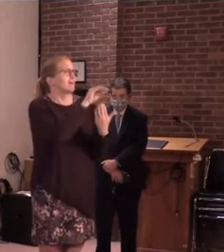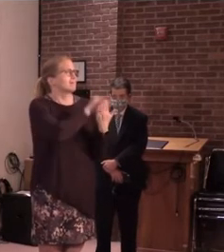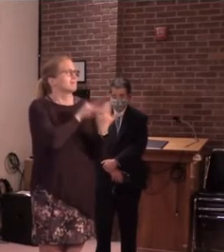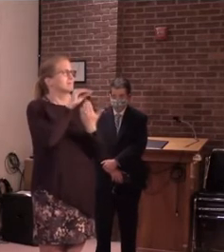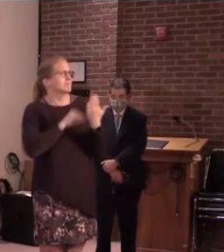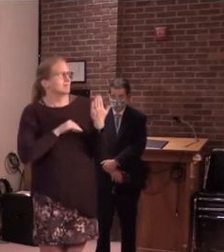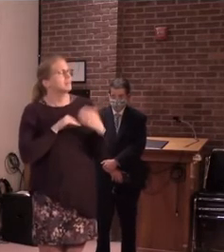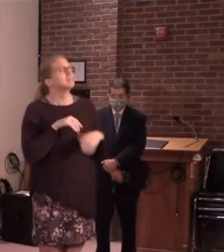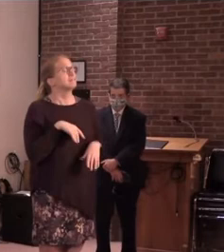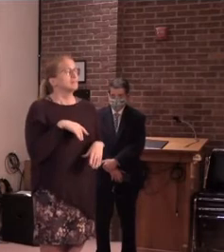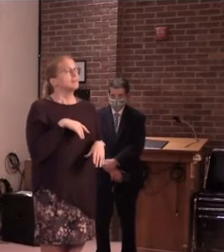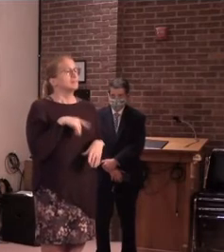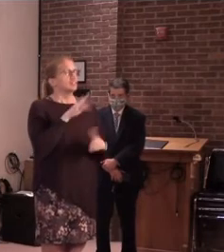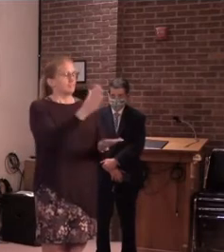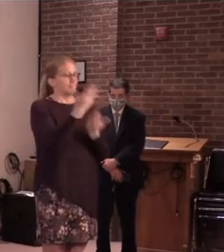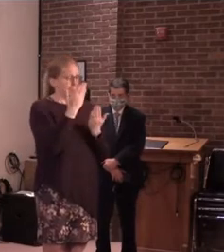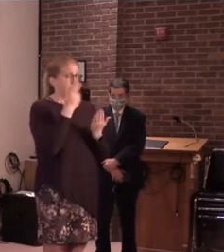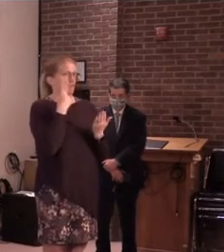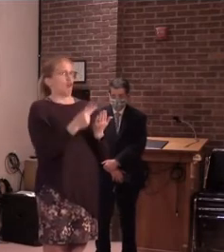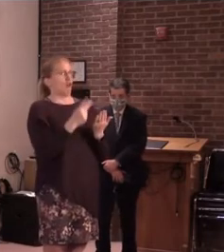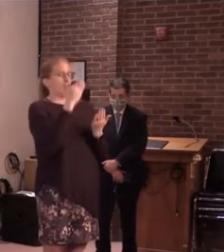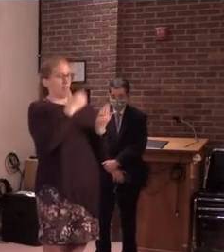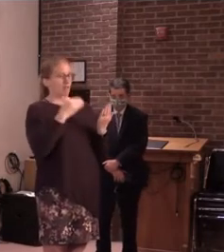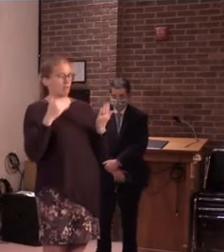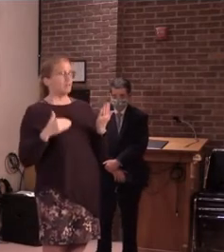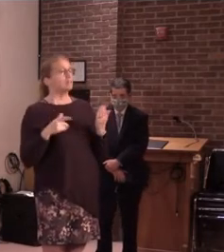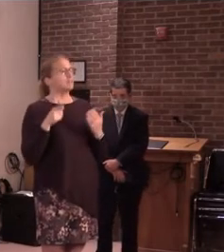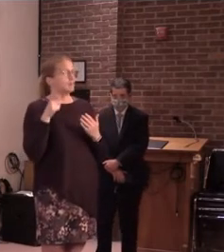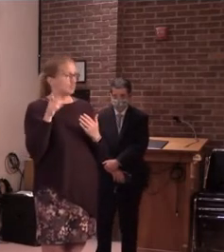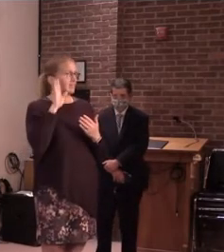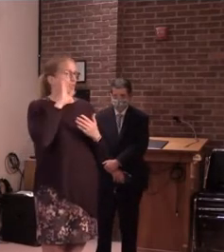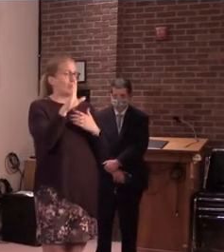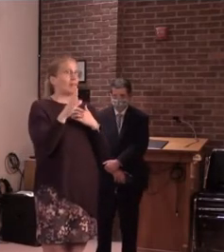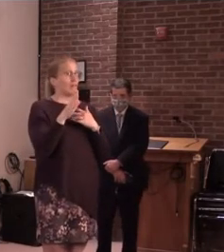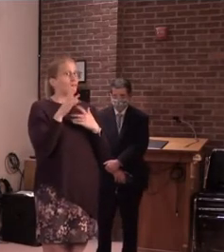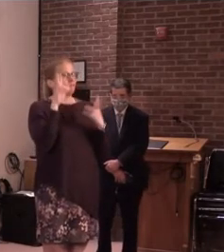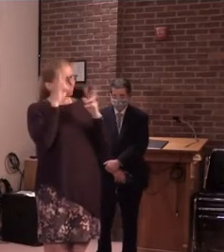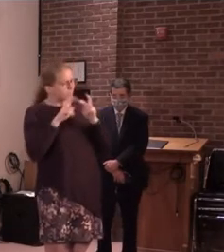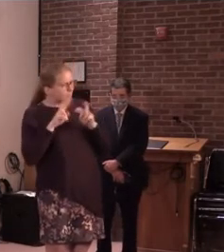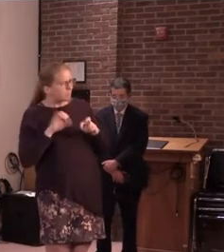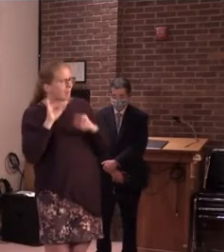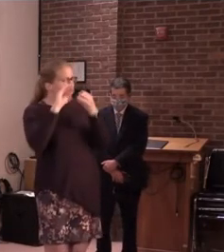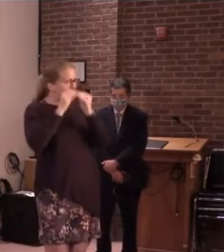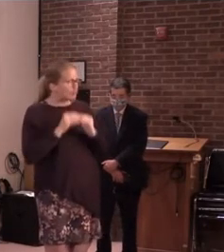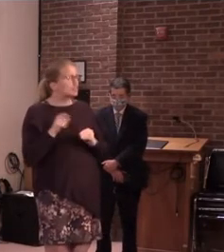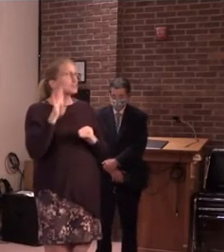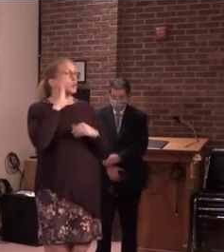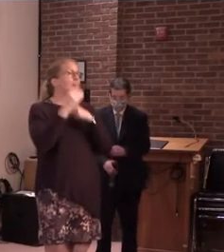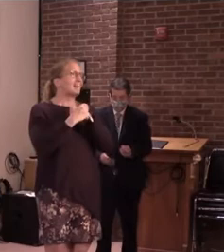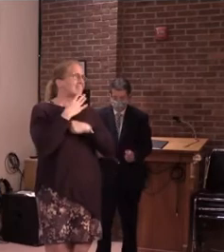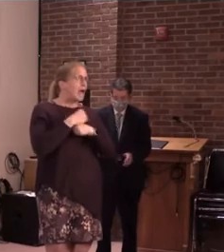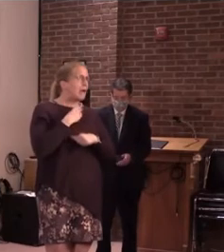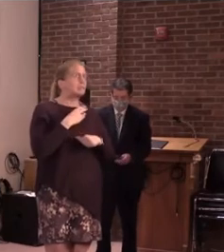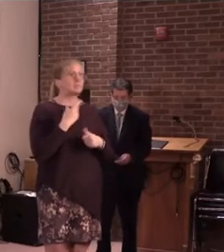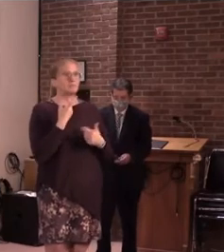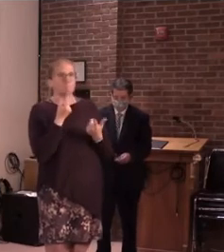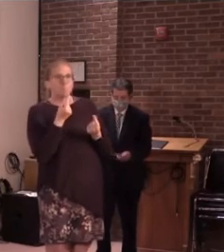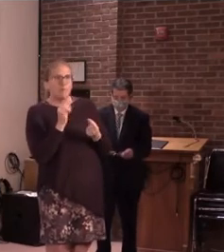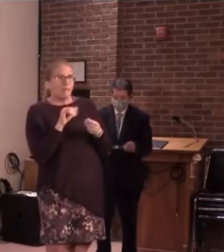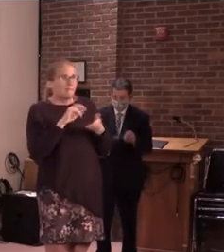taking a look at it, and she's going to be advising us on the significance of the data,